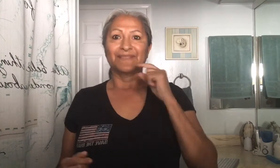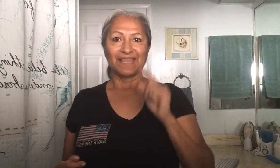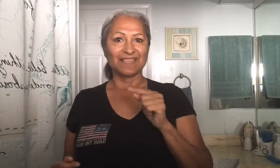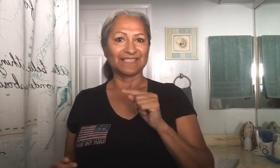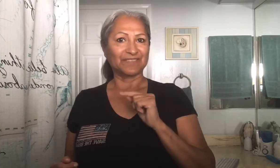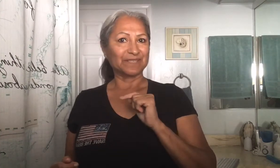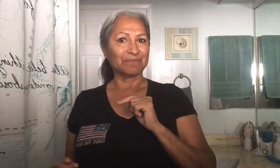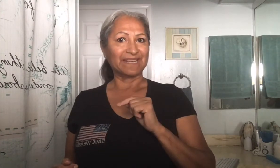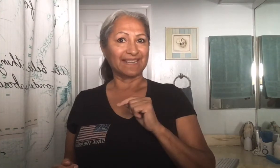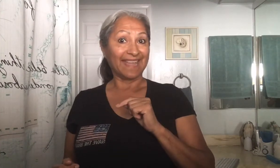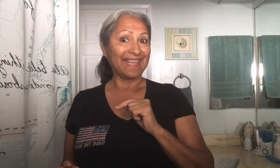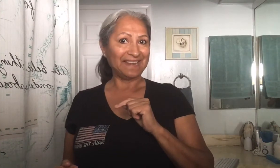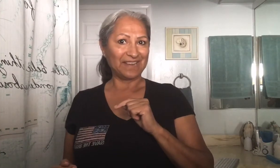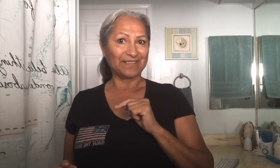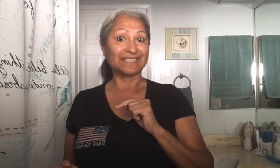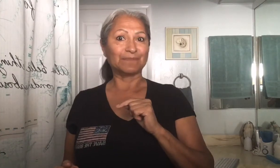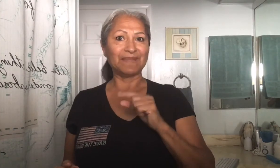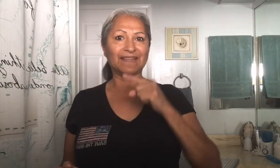If somebody can hear, they speak.